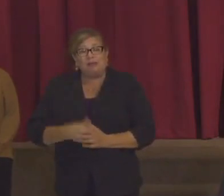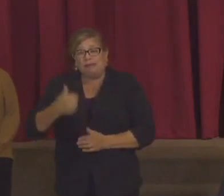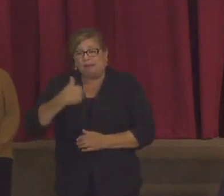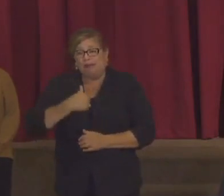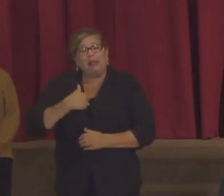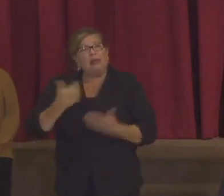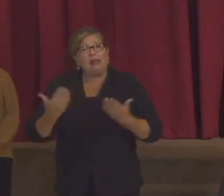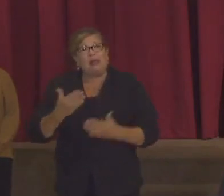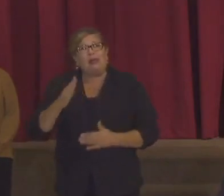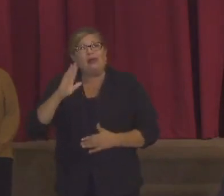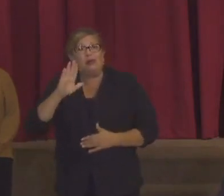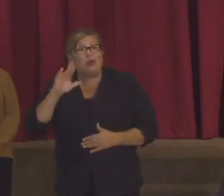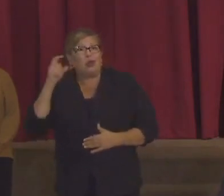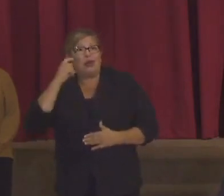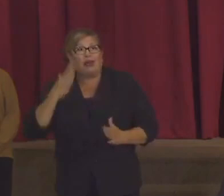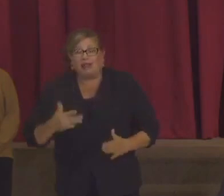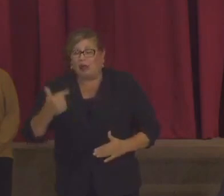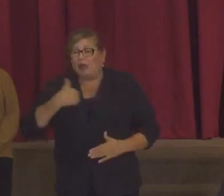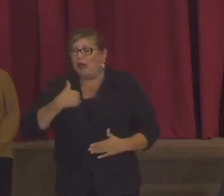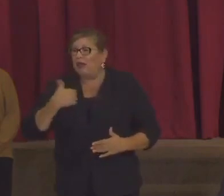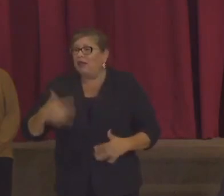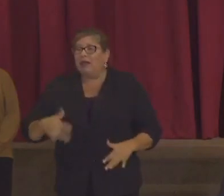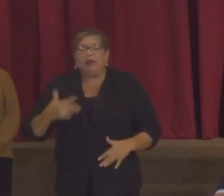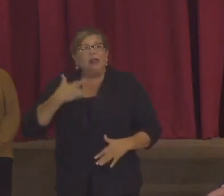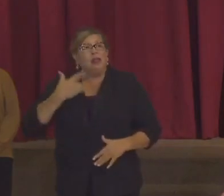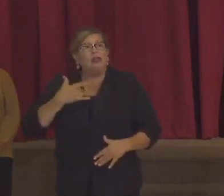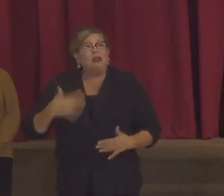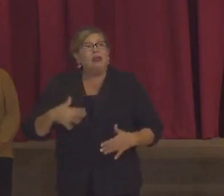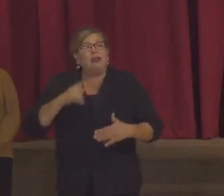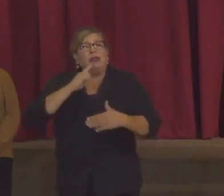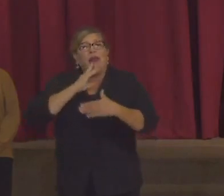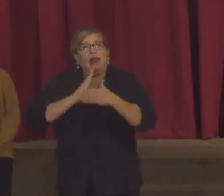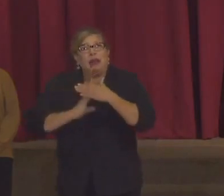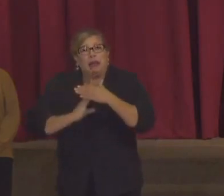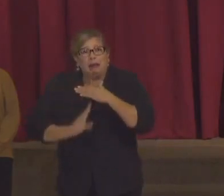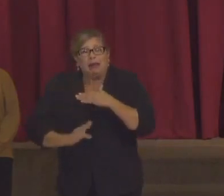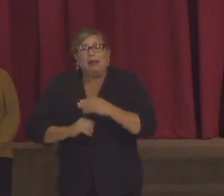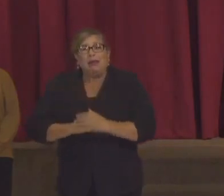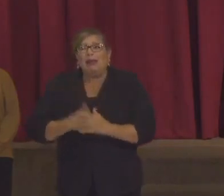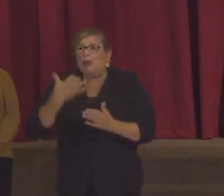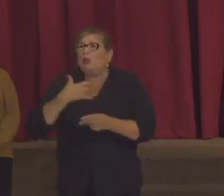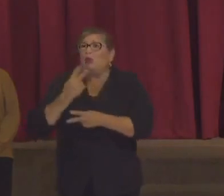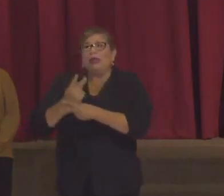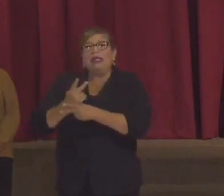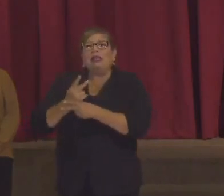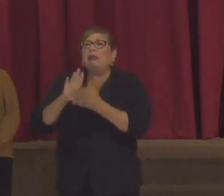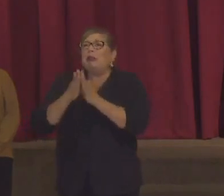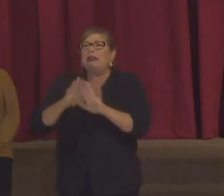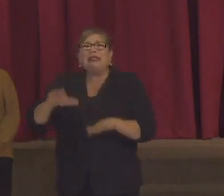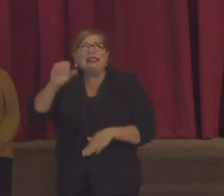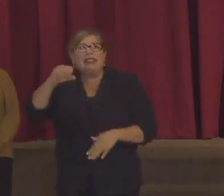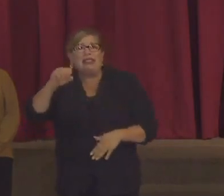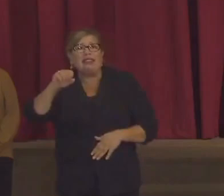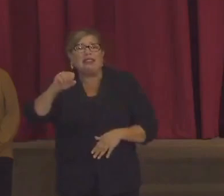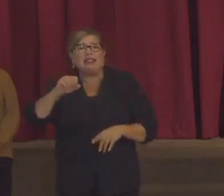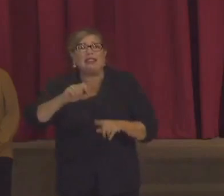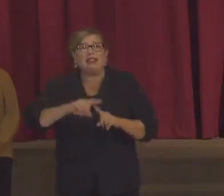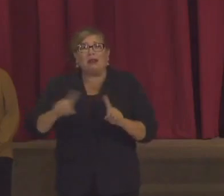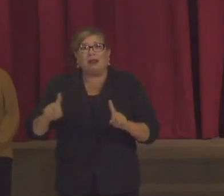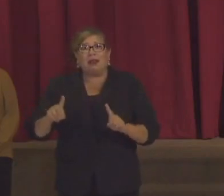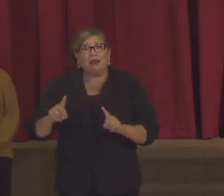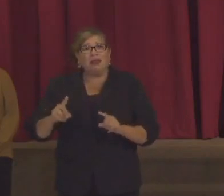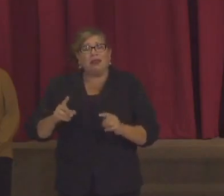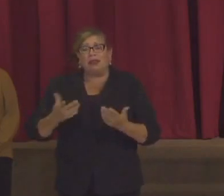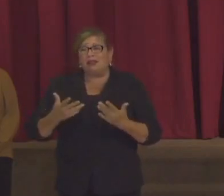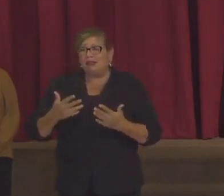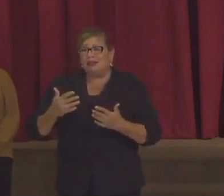5 days, resolved to keep the peace, but recognizing that an armed camp is not a place